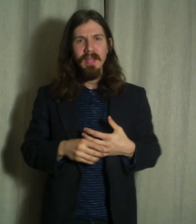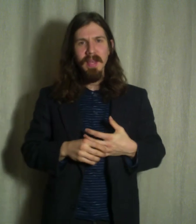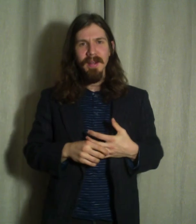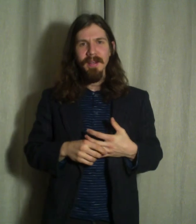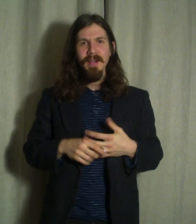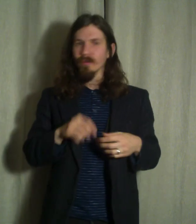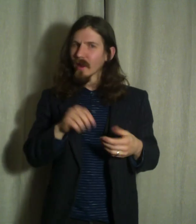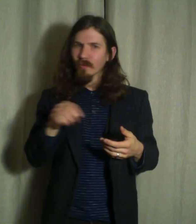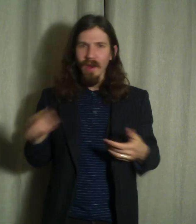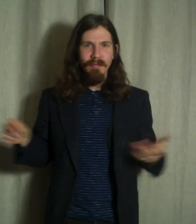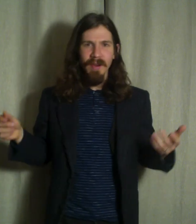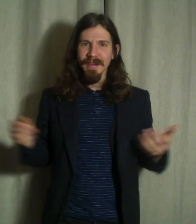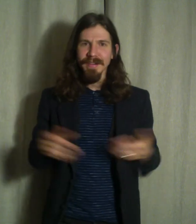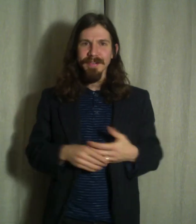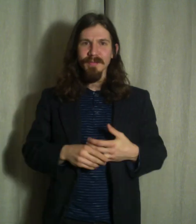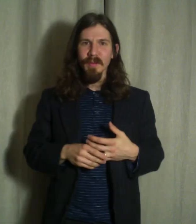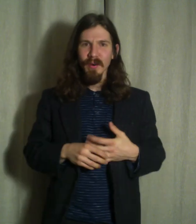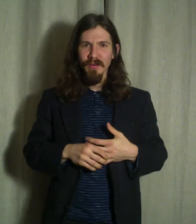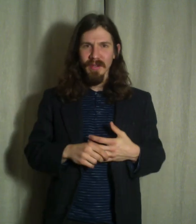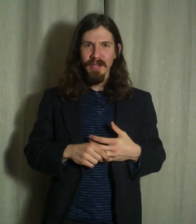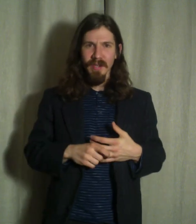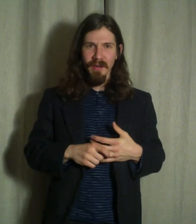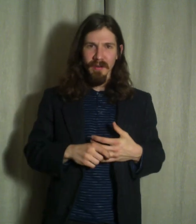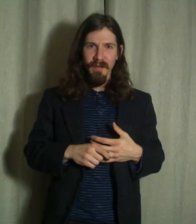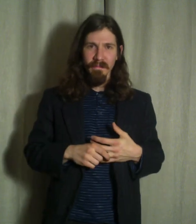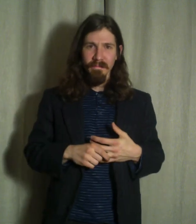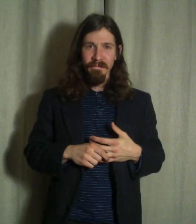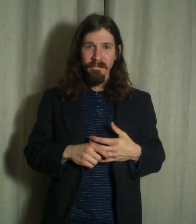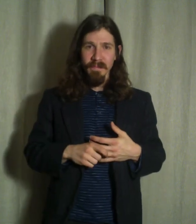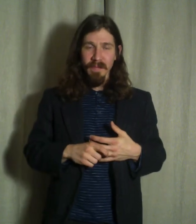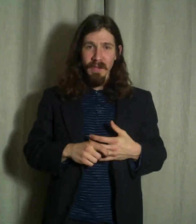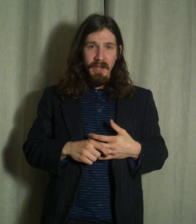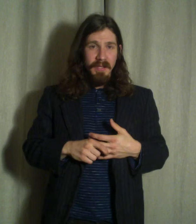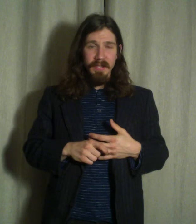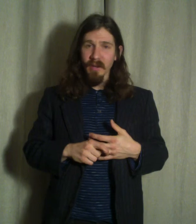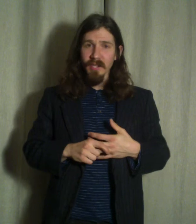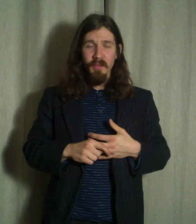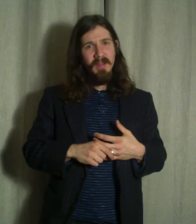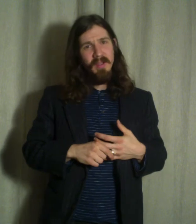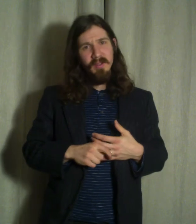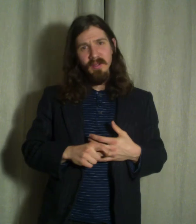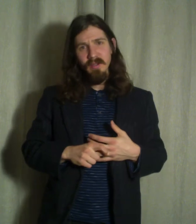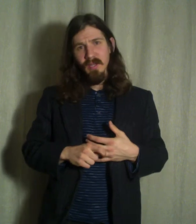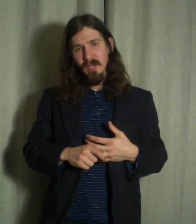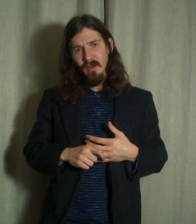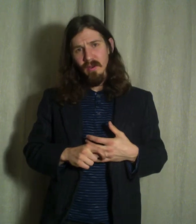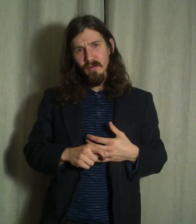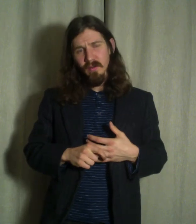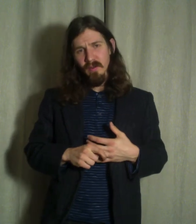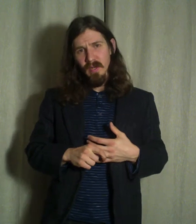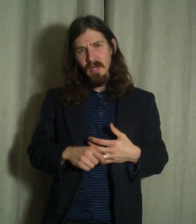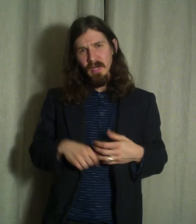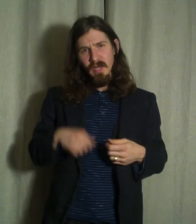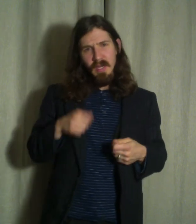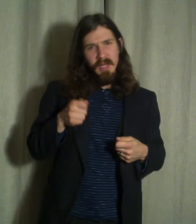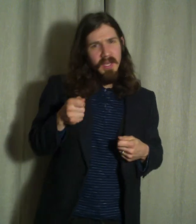and write to be perfect, and done is better than good. You know, if you get good